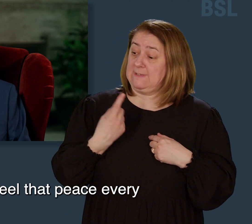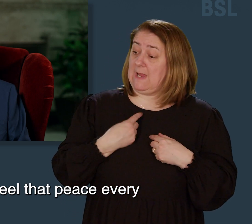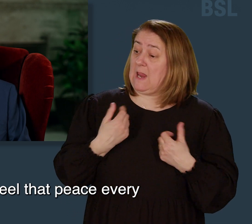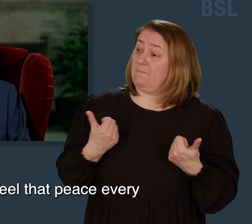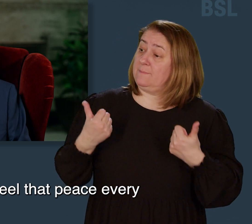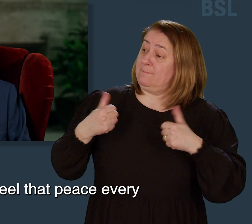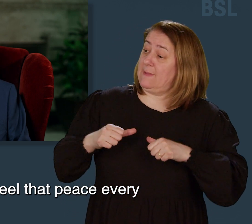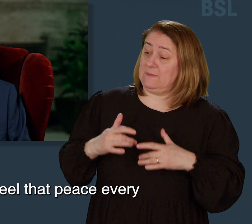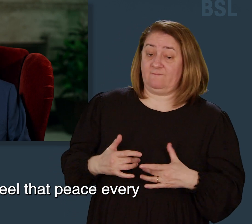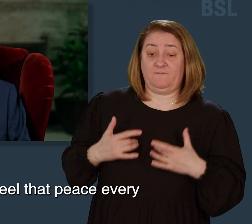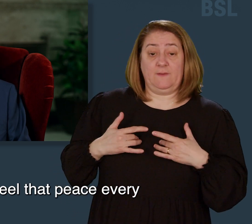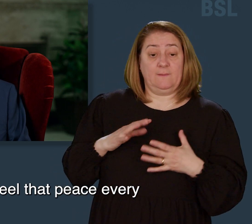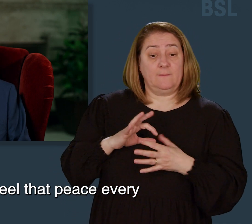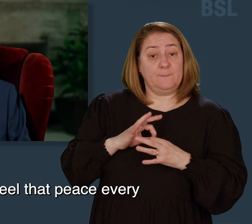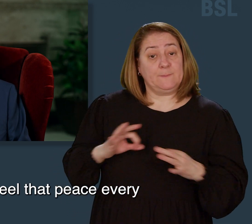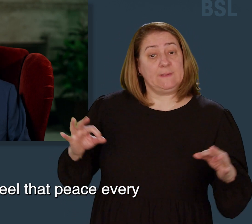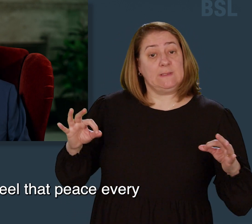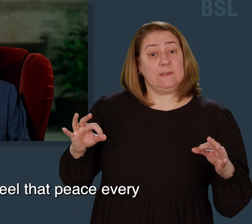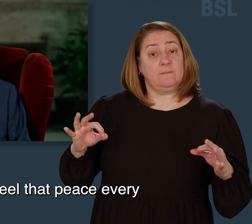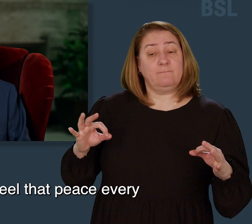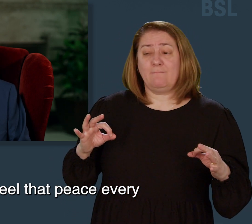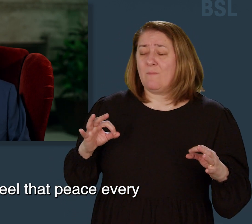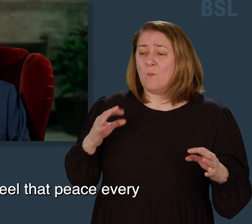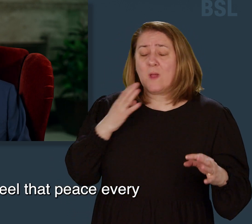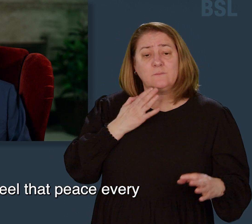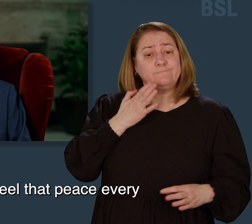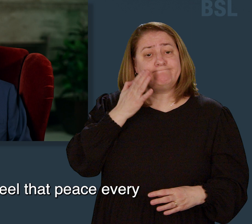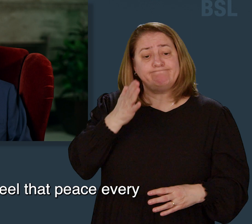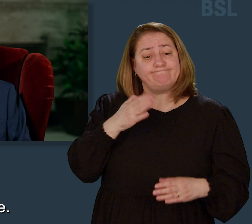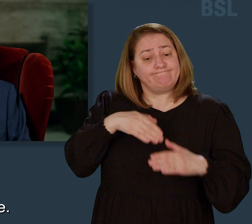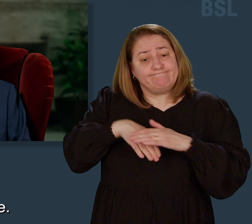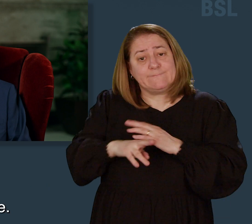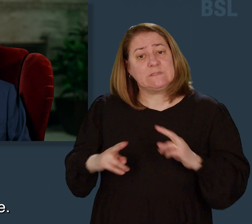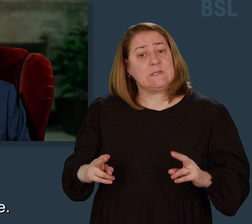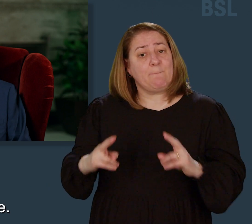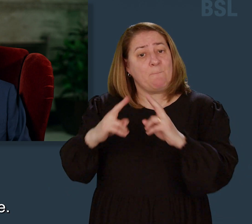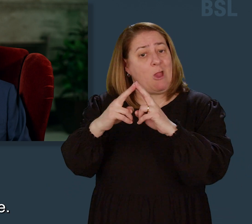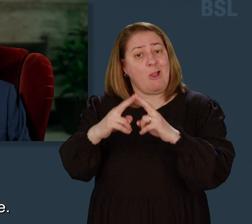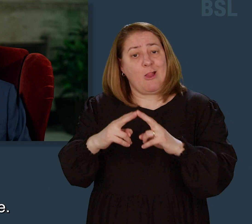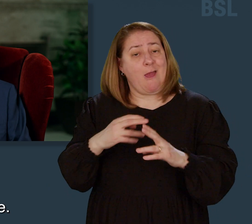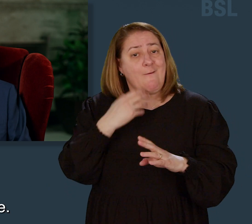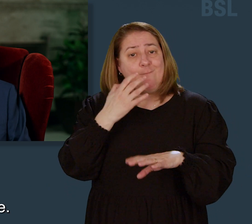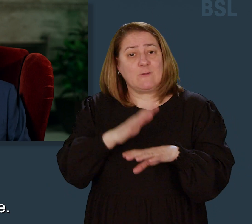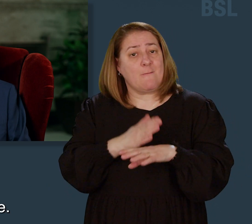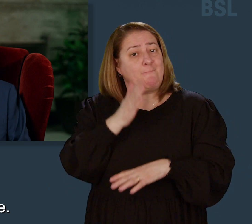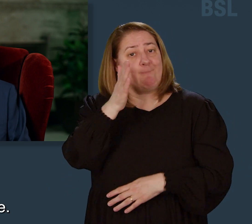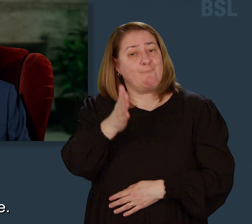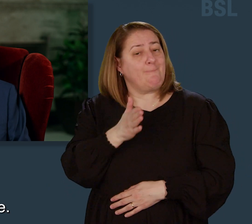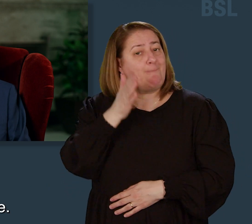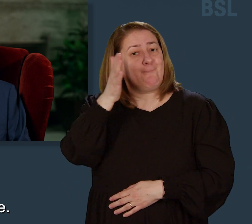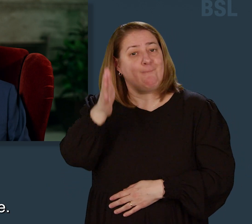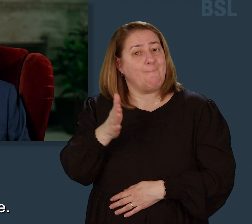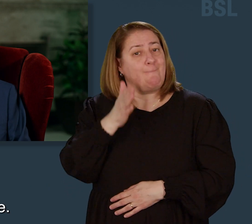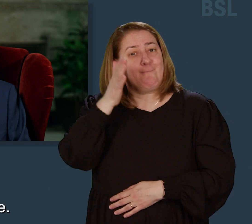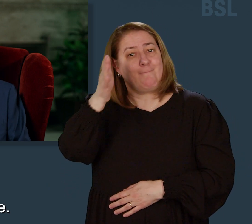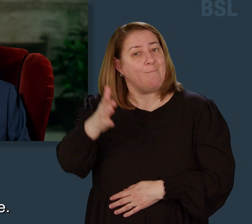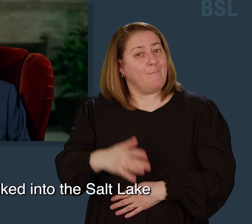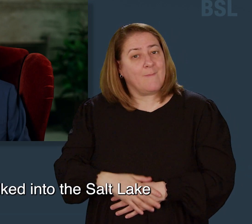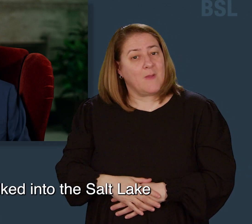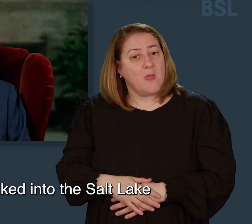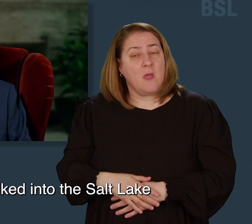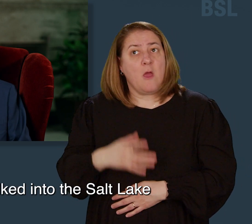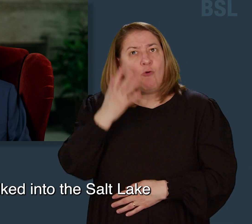I have been blessed to feel that peace every time I enter the sacred temple.